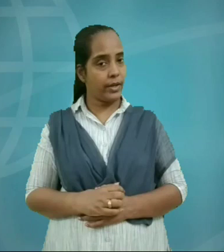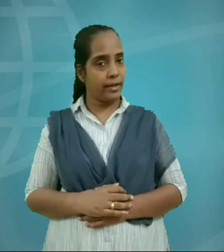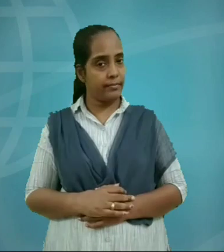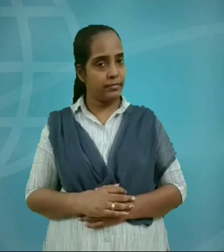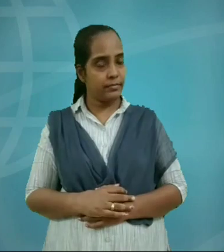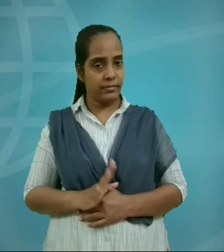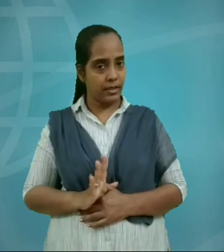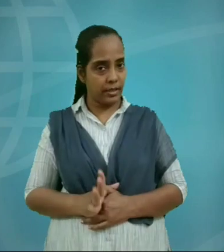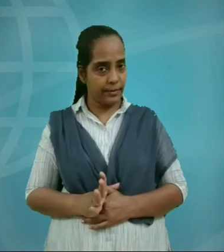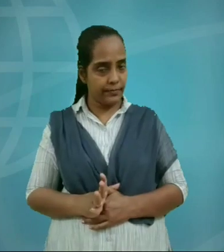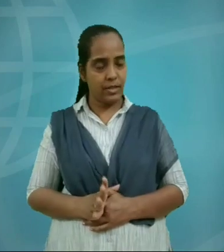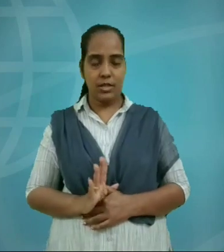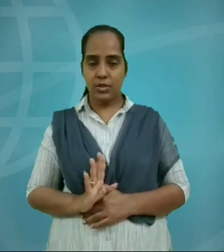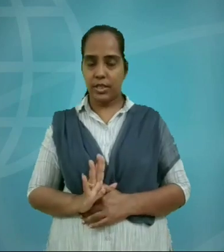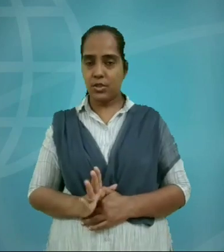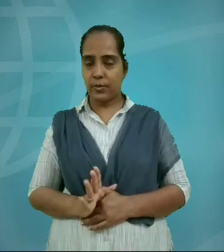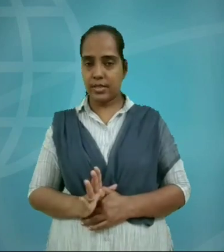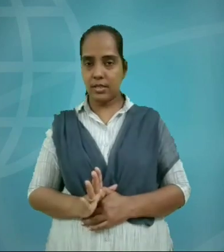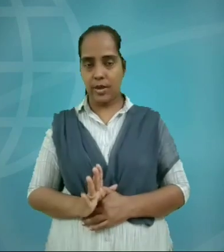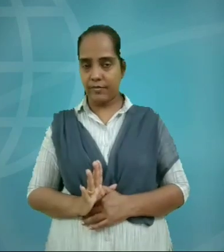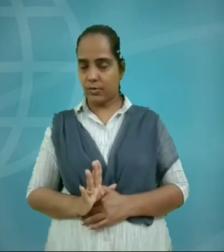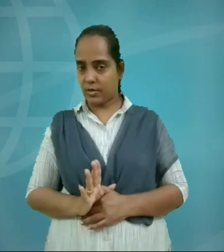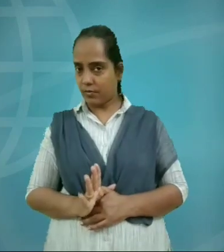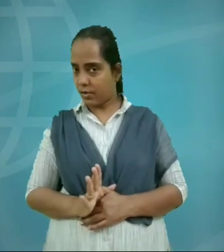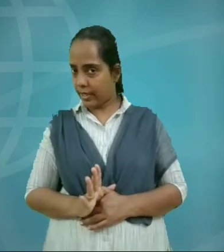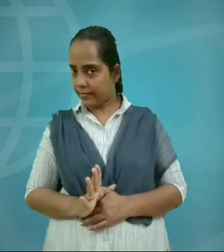Okay, clear? So these 2 questions you have to do as homework, okay?